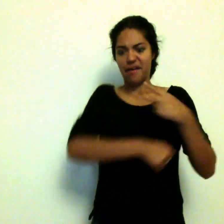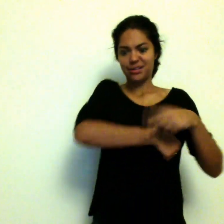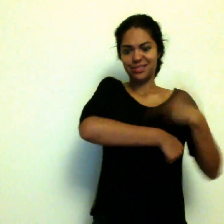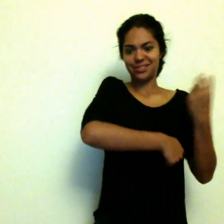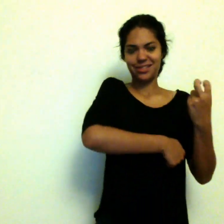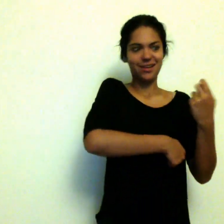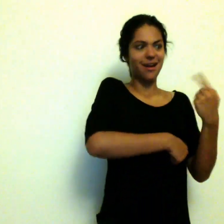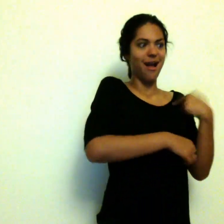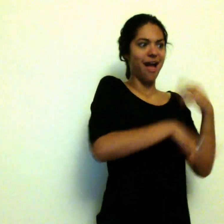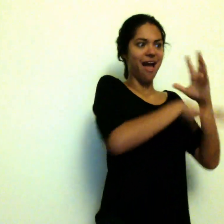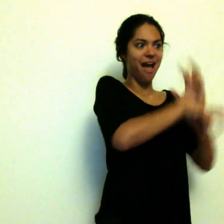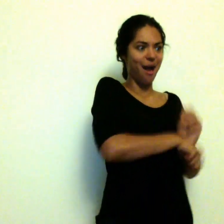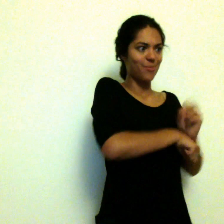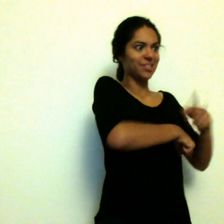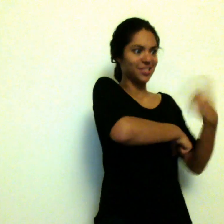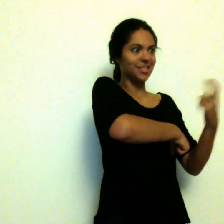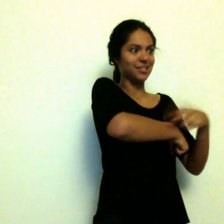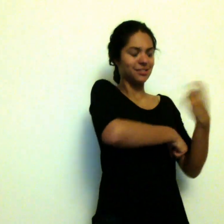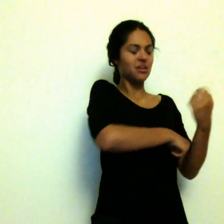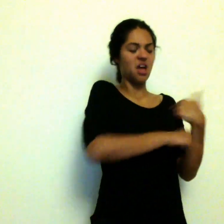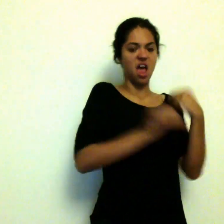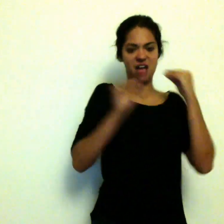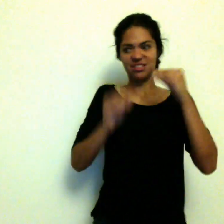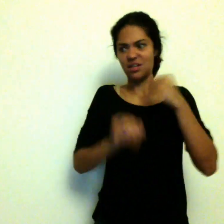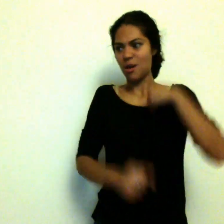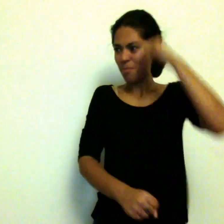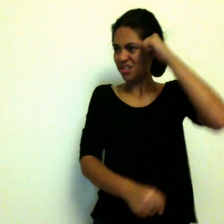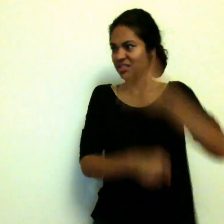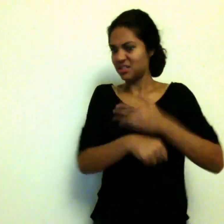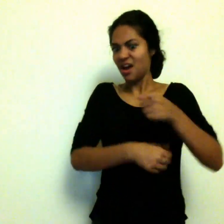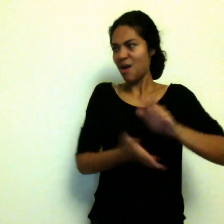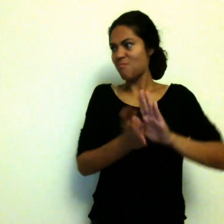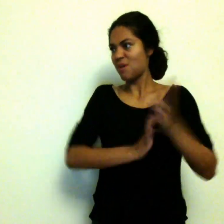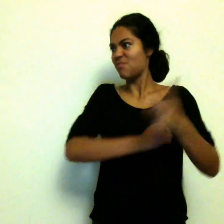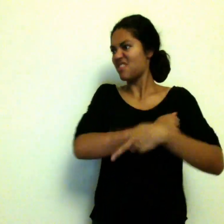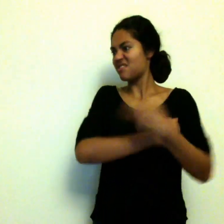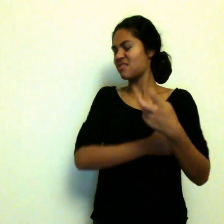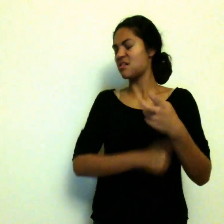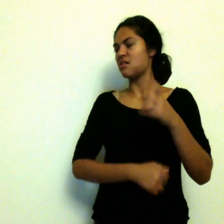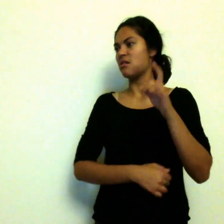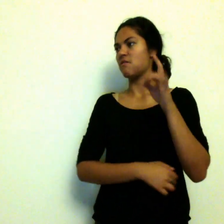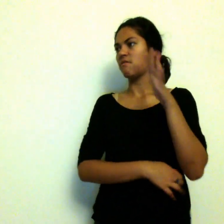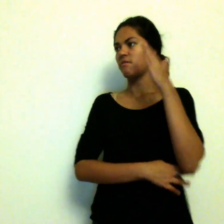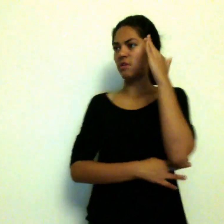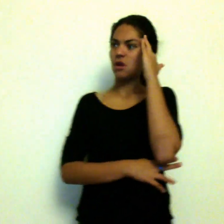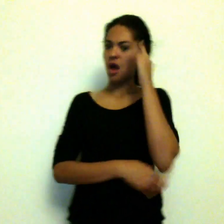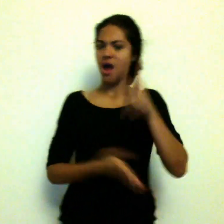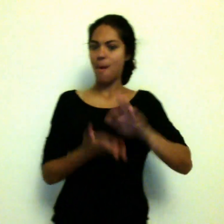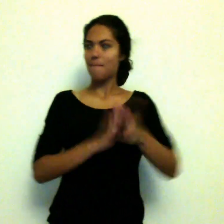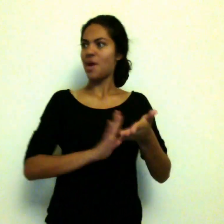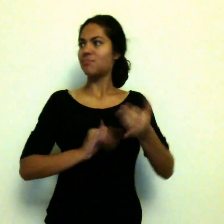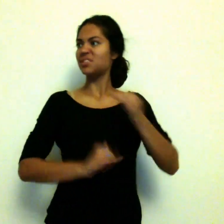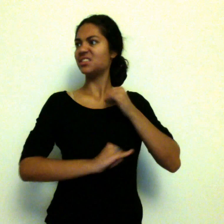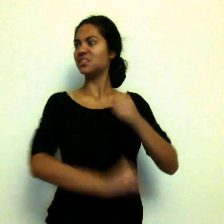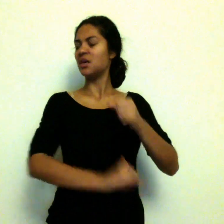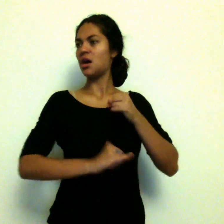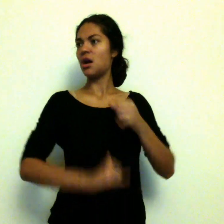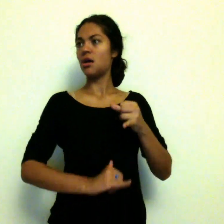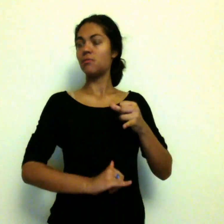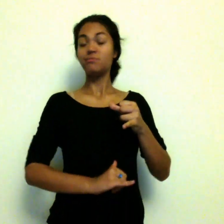my boy is growing up to be just like me. Let me ask you, what are your children seeing in